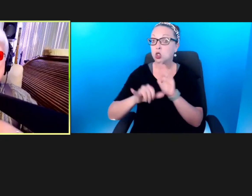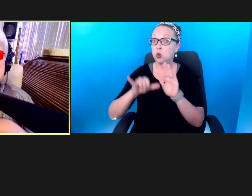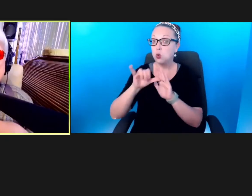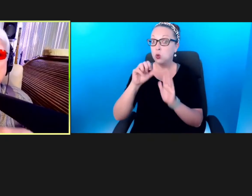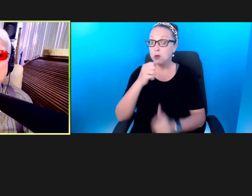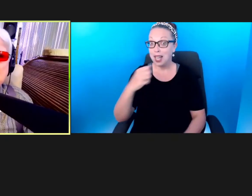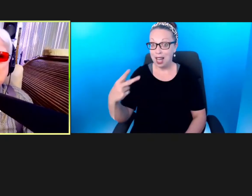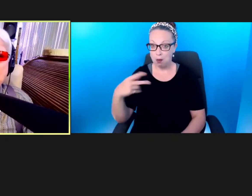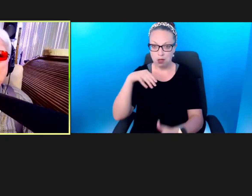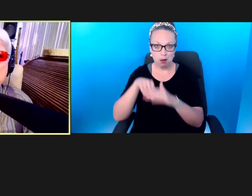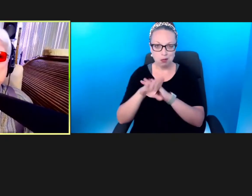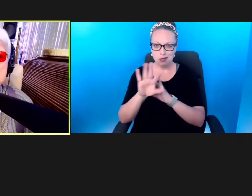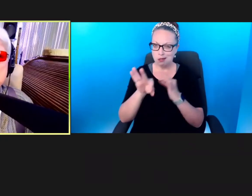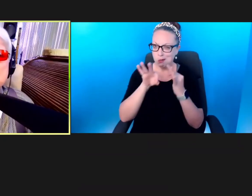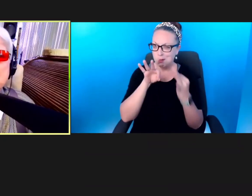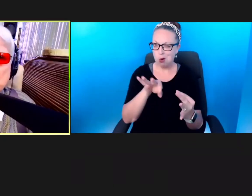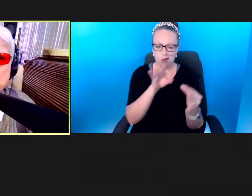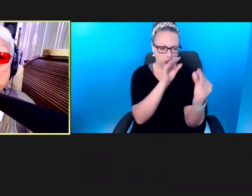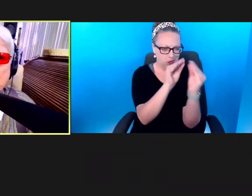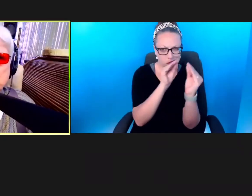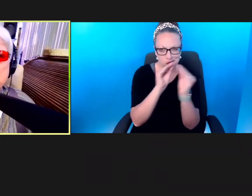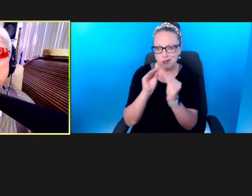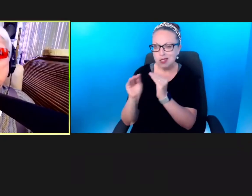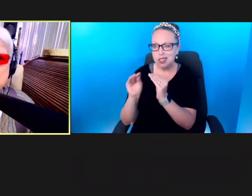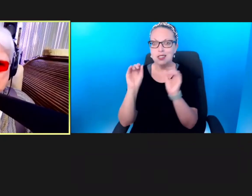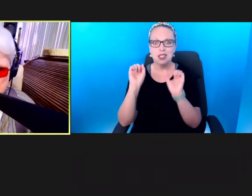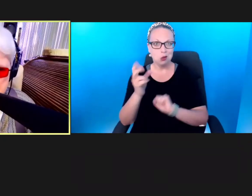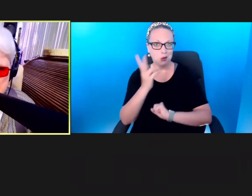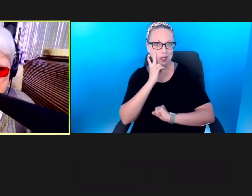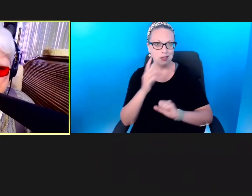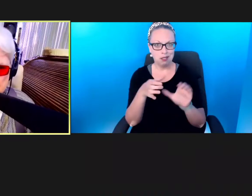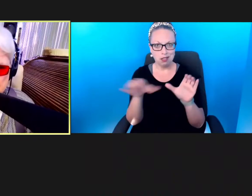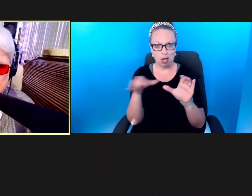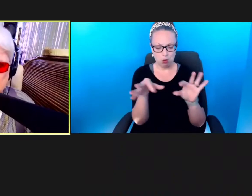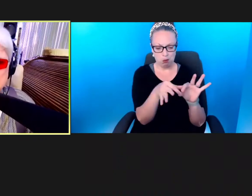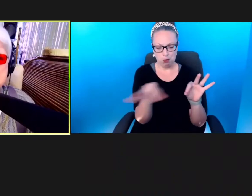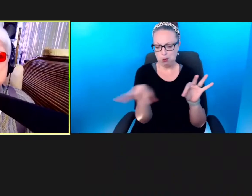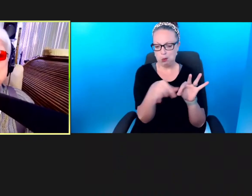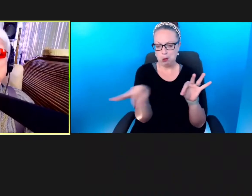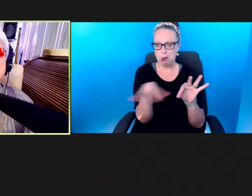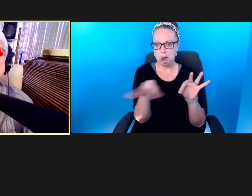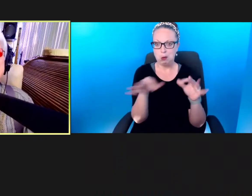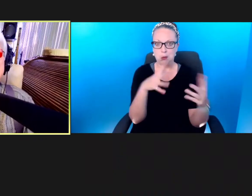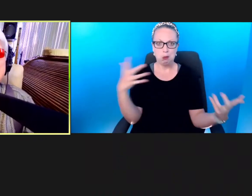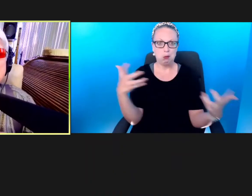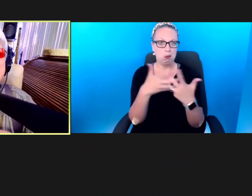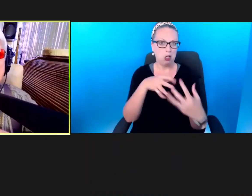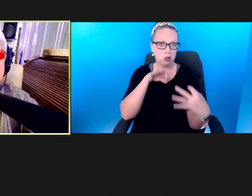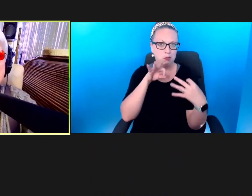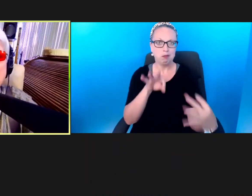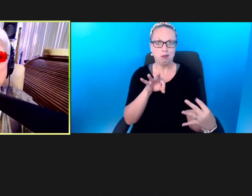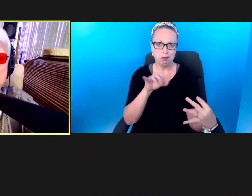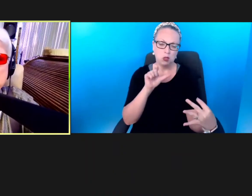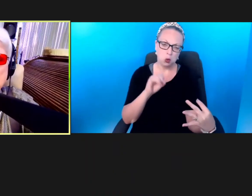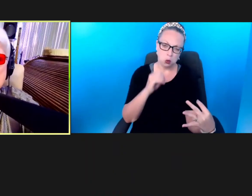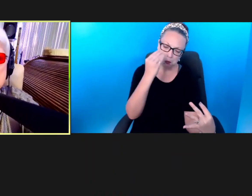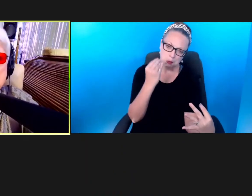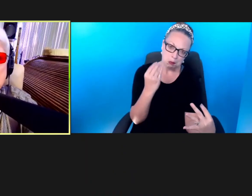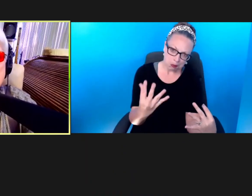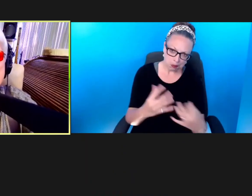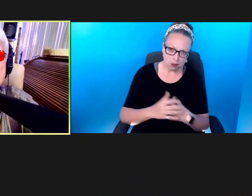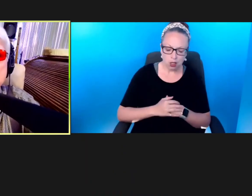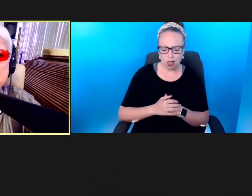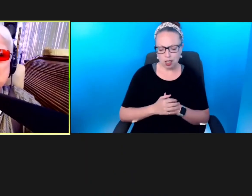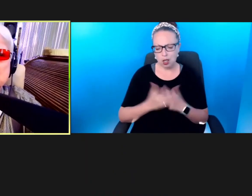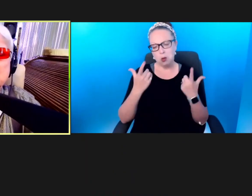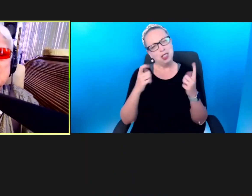in perfectly and you see the open captioning in real time. So there you have that. We've tried to